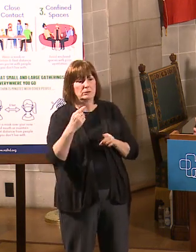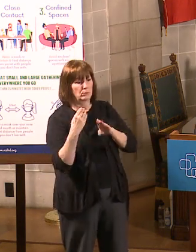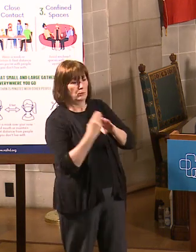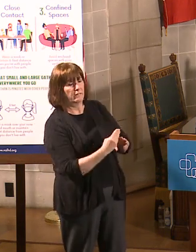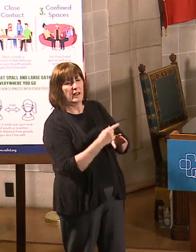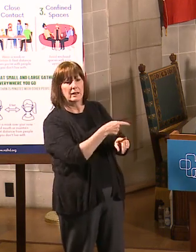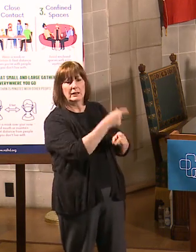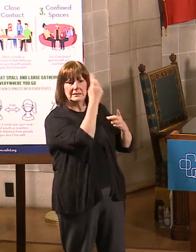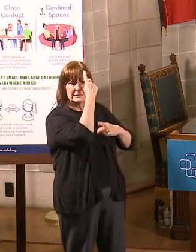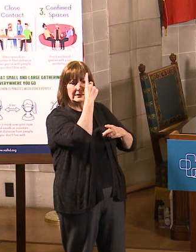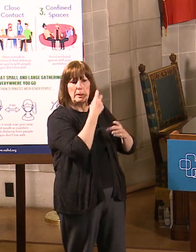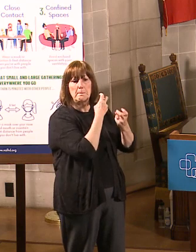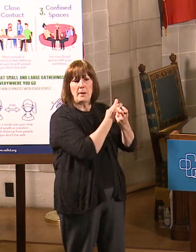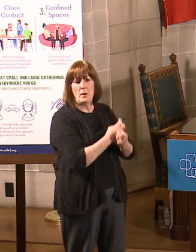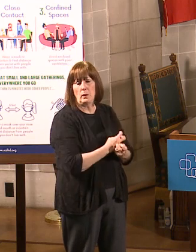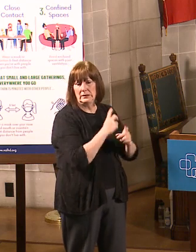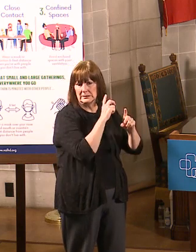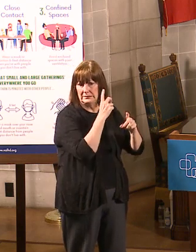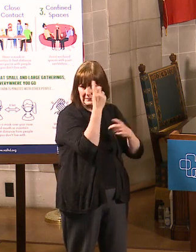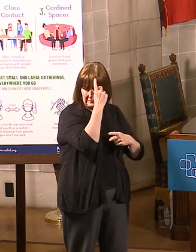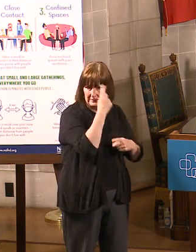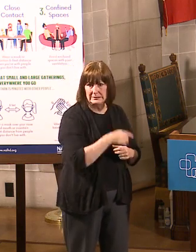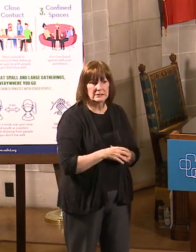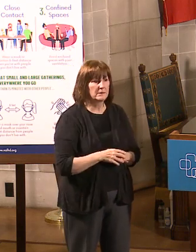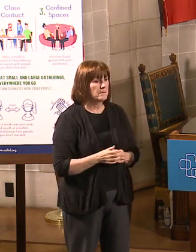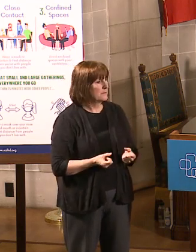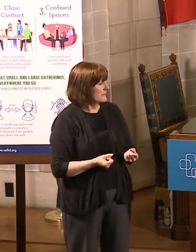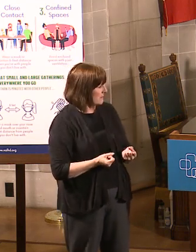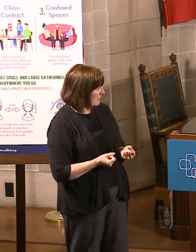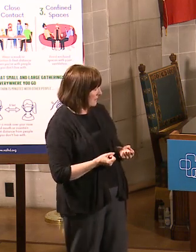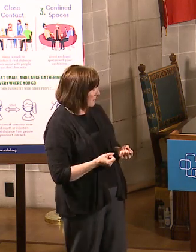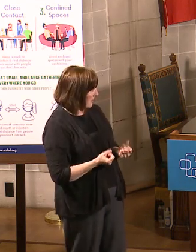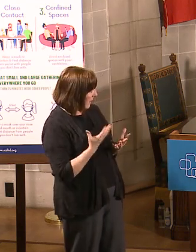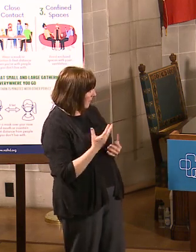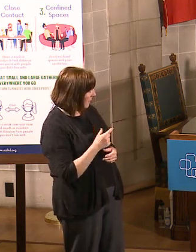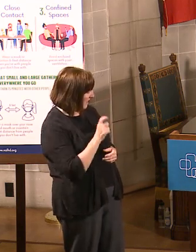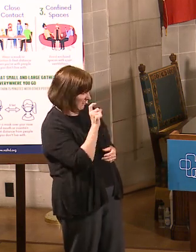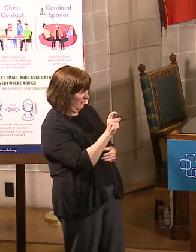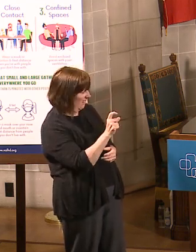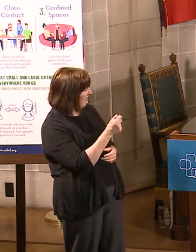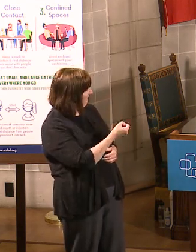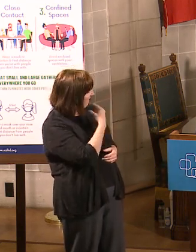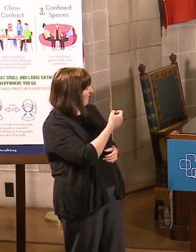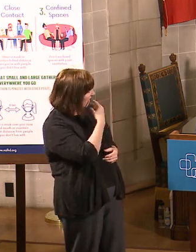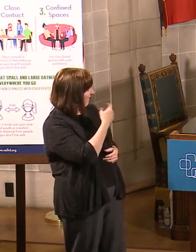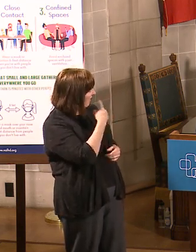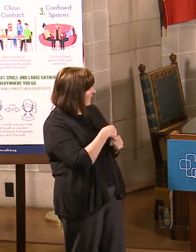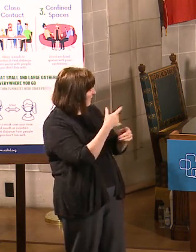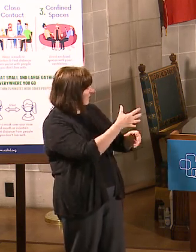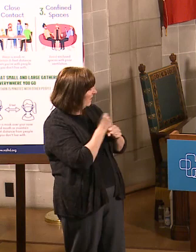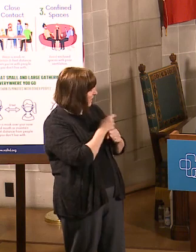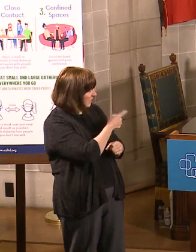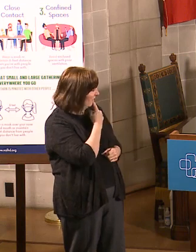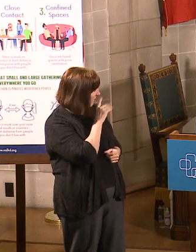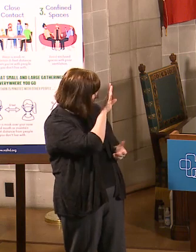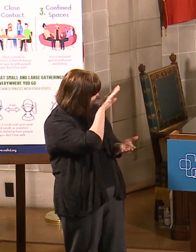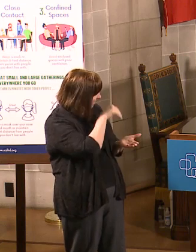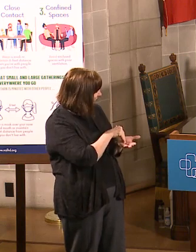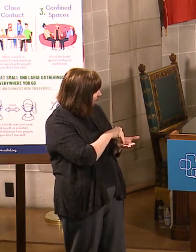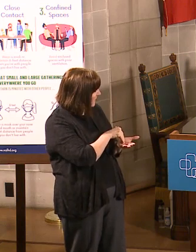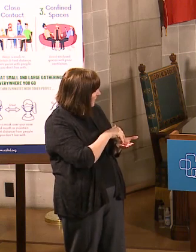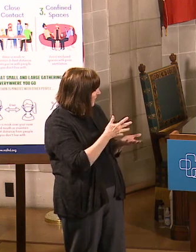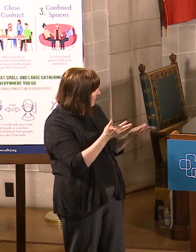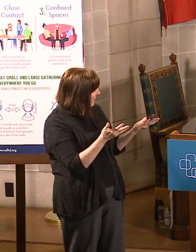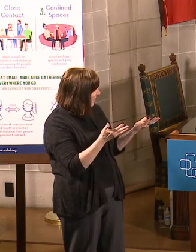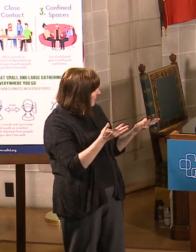disease, that bone disease. So how many of those little white pills do we have to take to be able to get to the, I think you said 4,000 international? Yeah, I